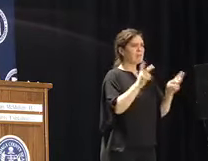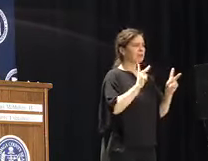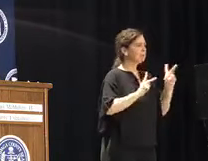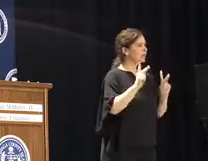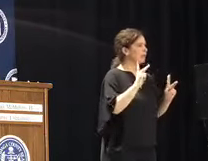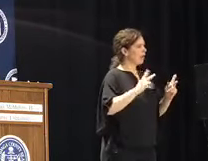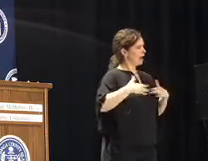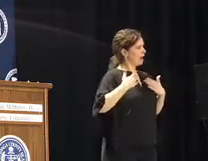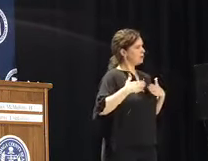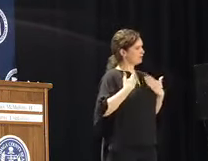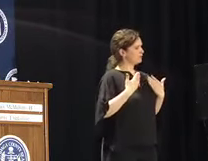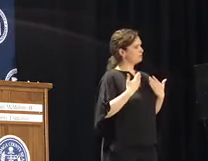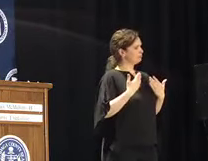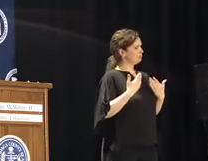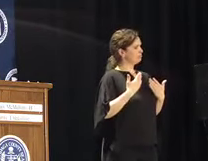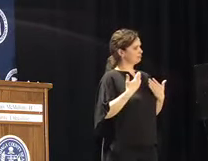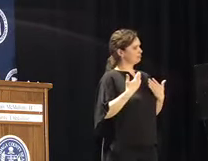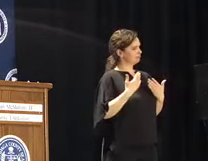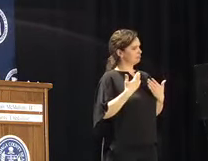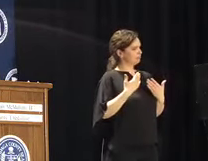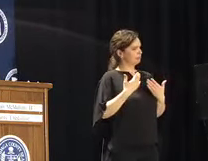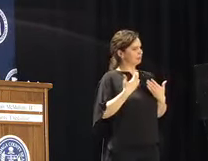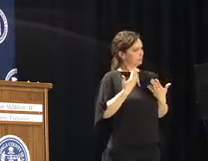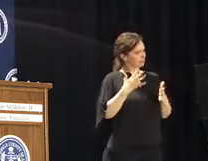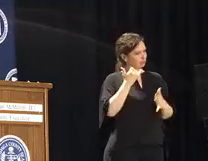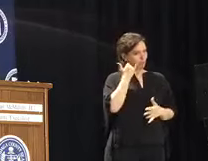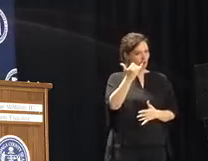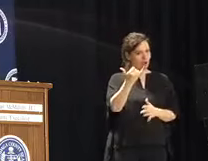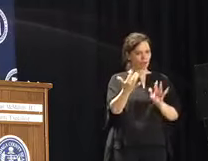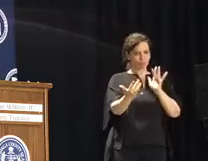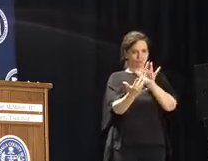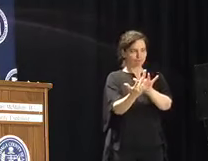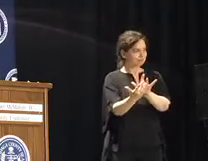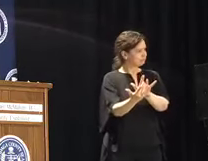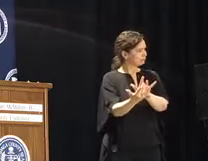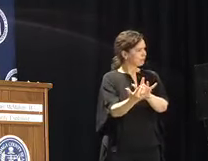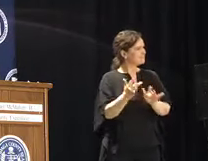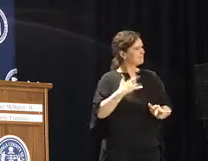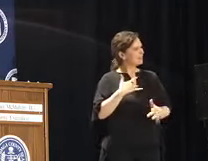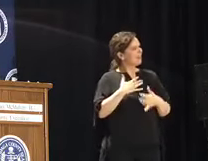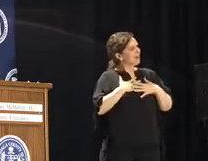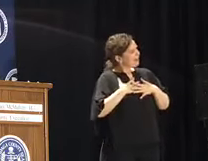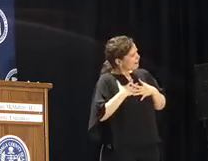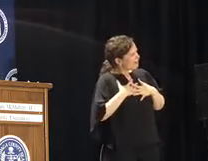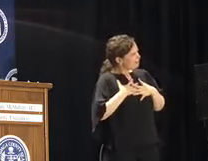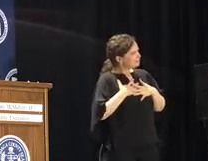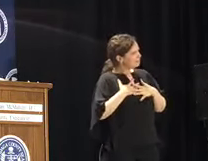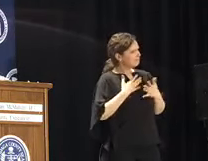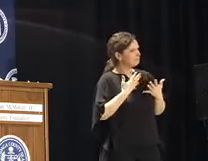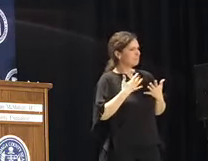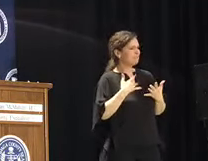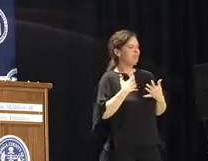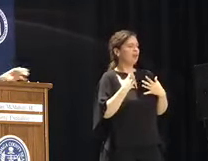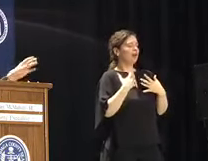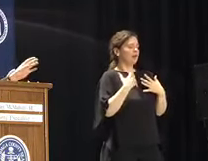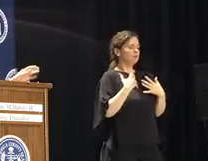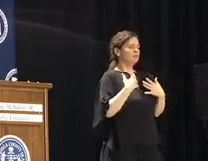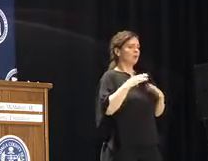that I called were in a situation where they're all feeling better. And so that's their call. I wanted to make sure they